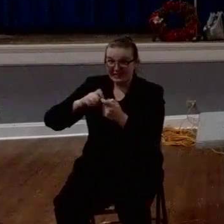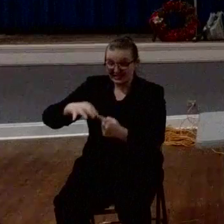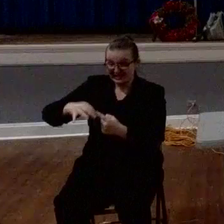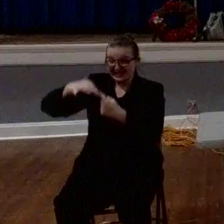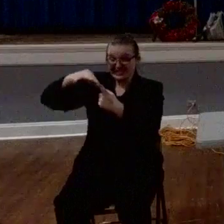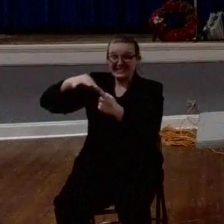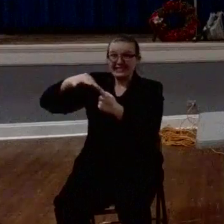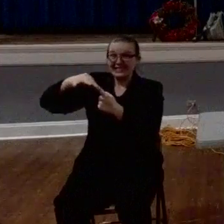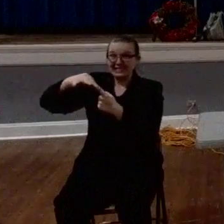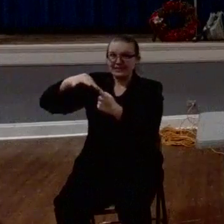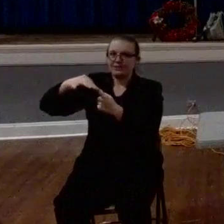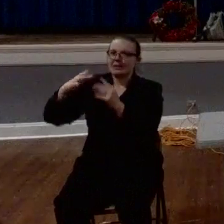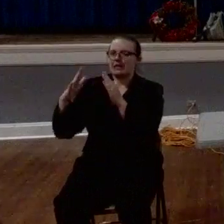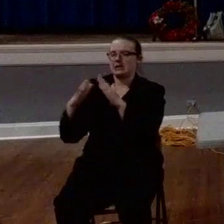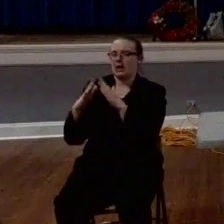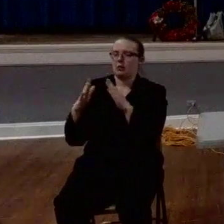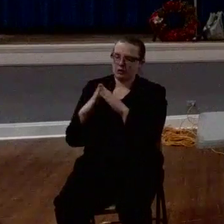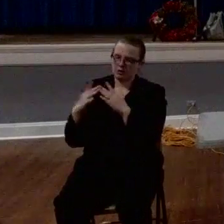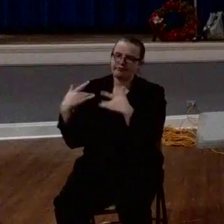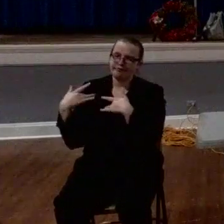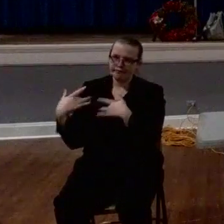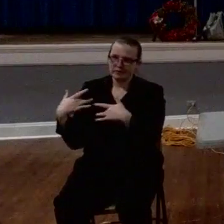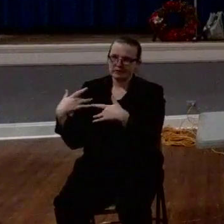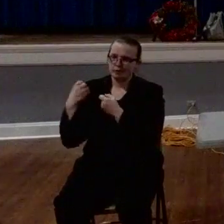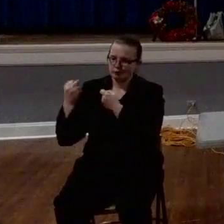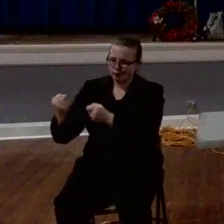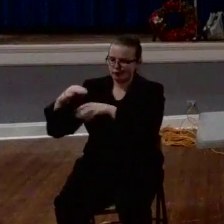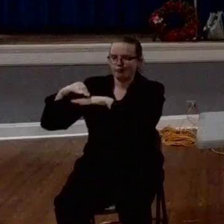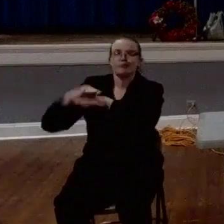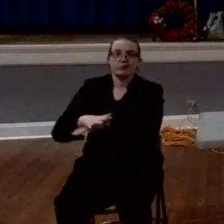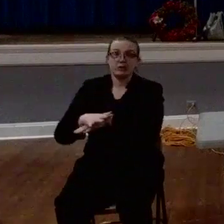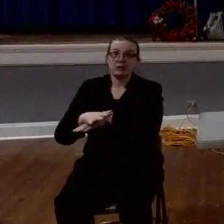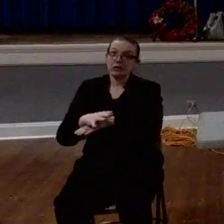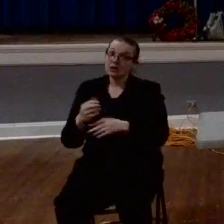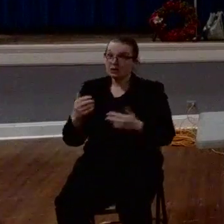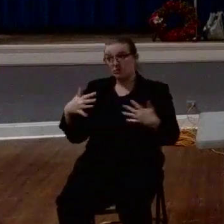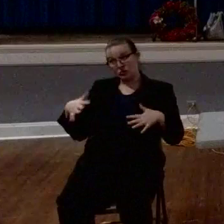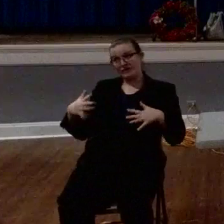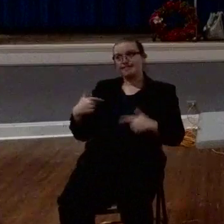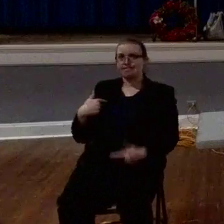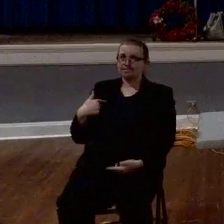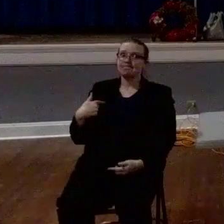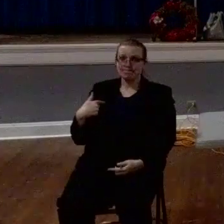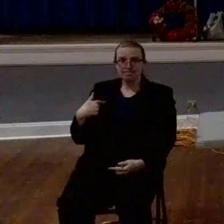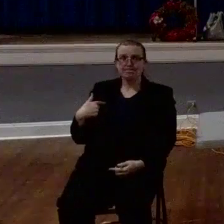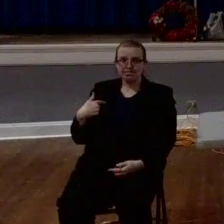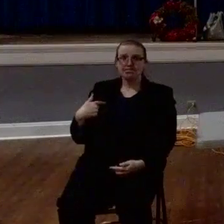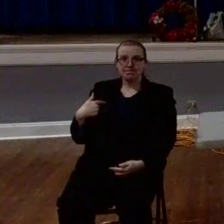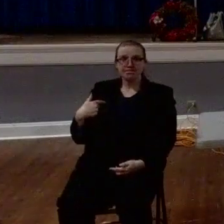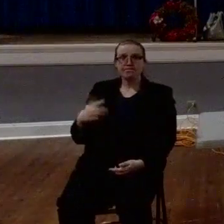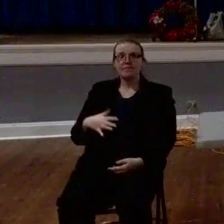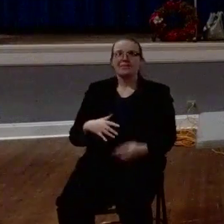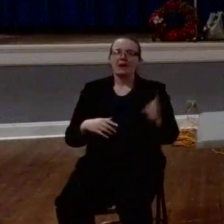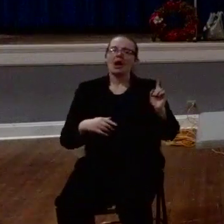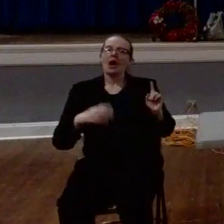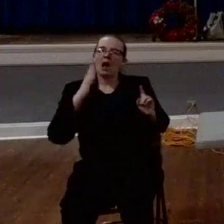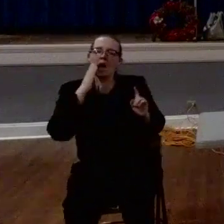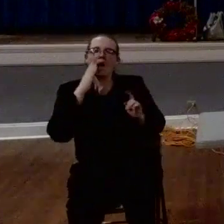central downtown development. And that's scary. Yes, I hear you. I know we've